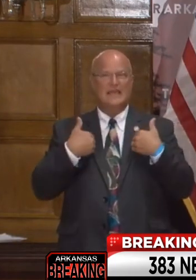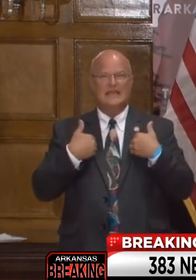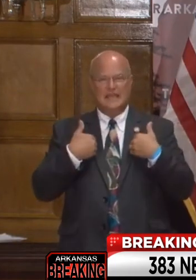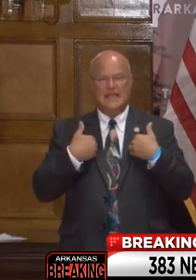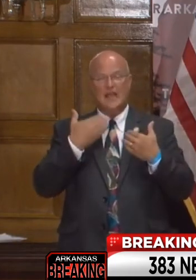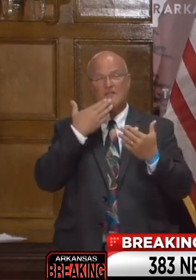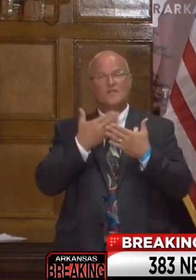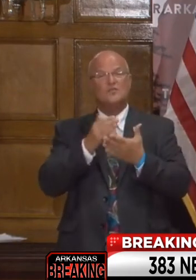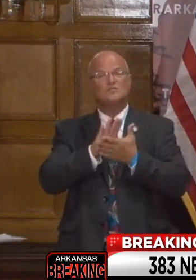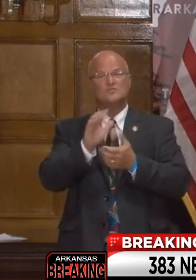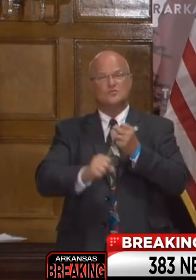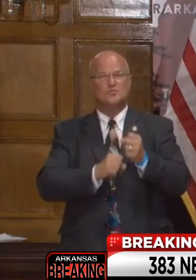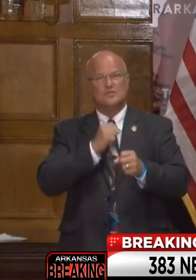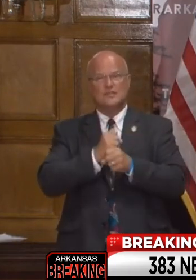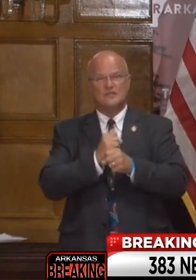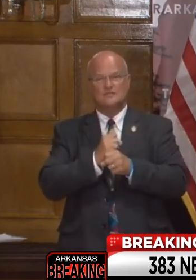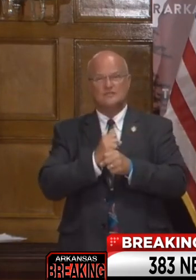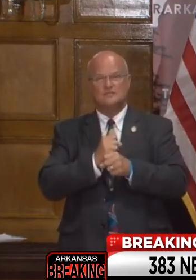a good school year.